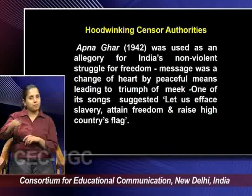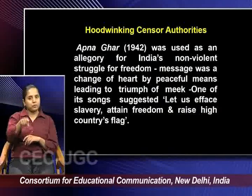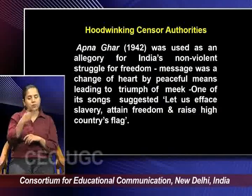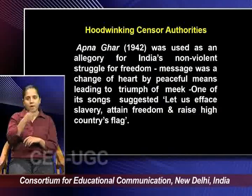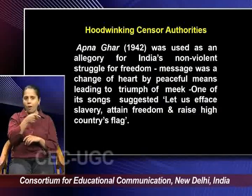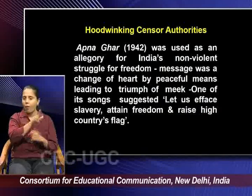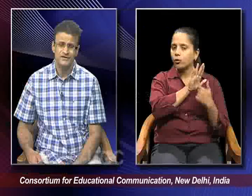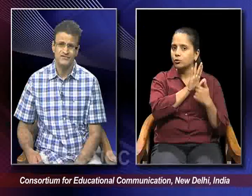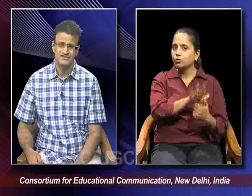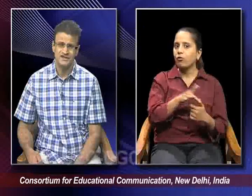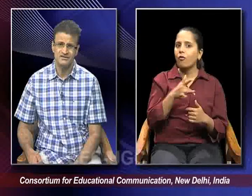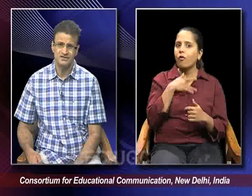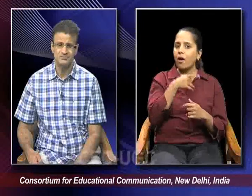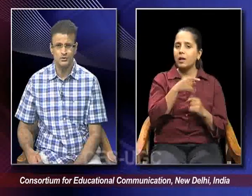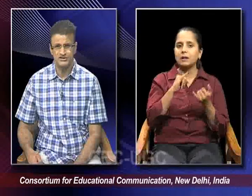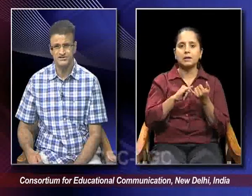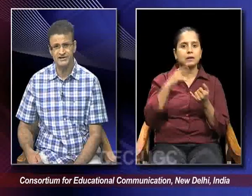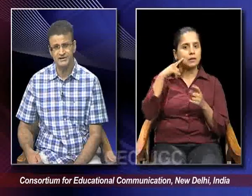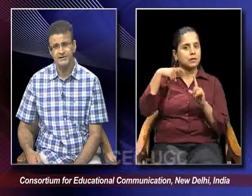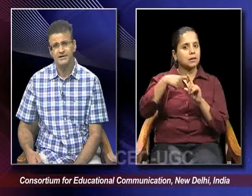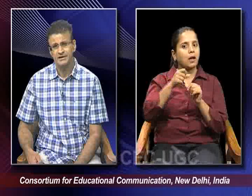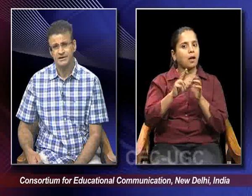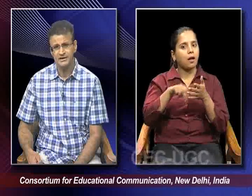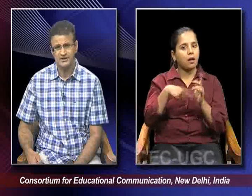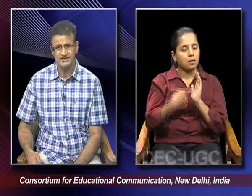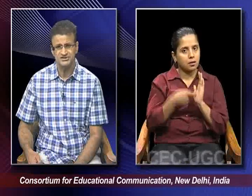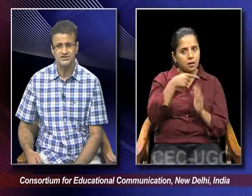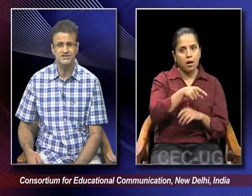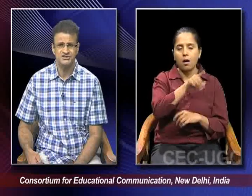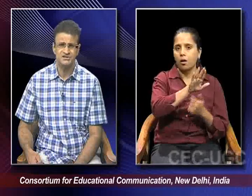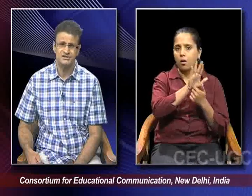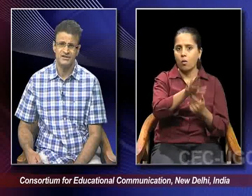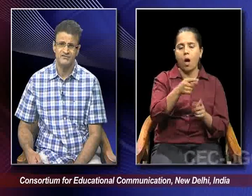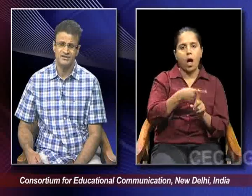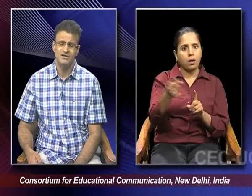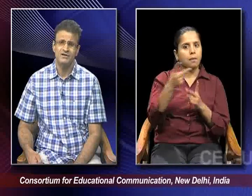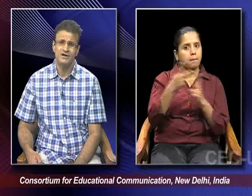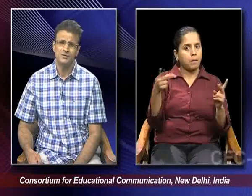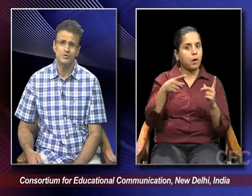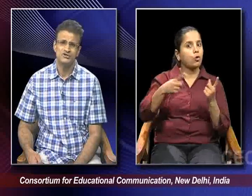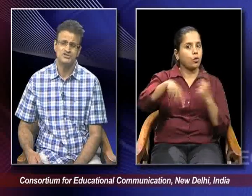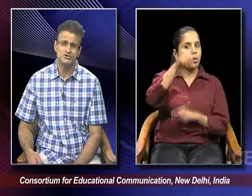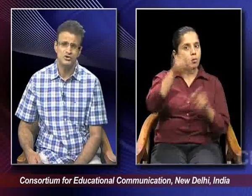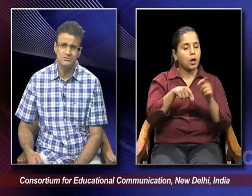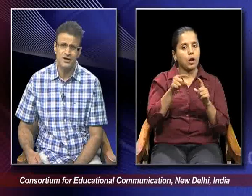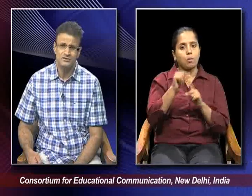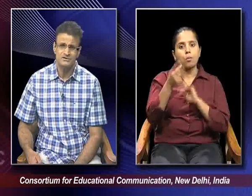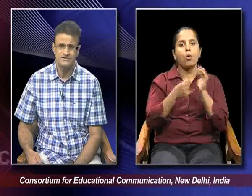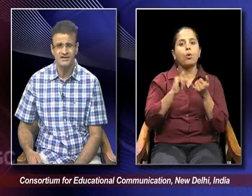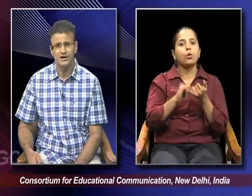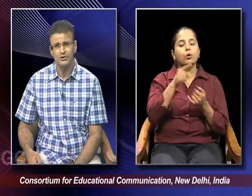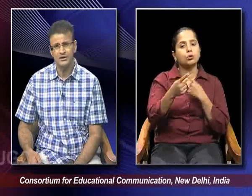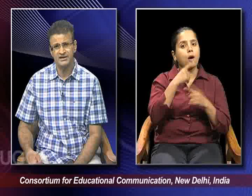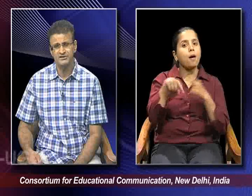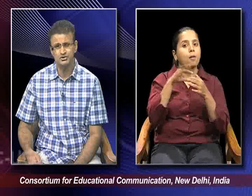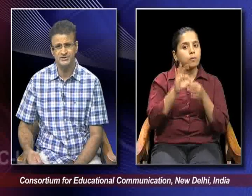of a portrayal. When Sikandar and Porus, they came against each other, and when Porus talked about that